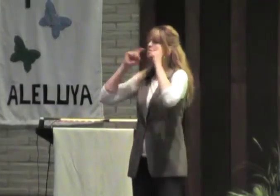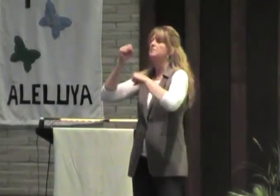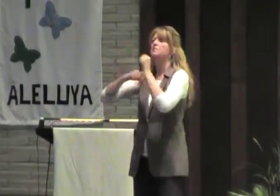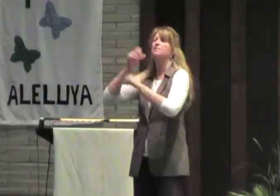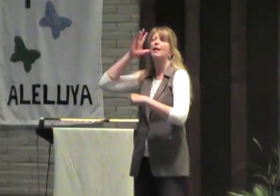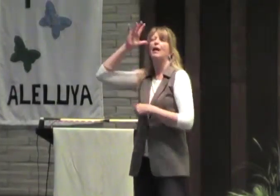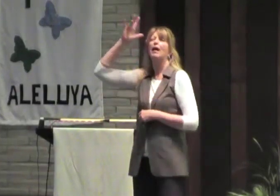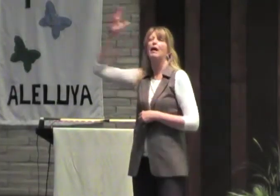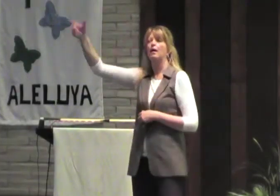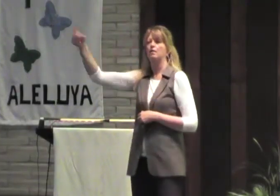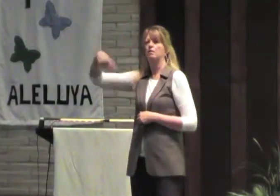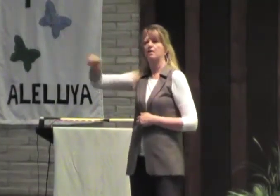and he cried.